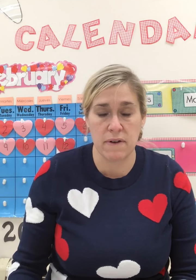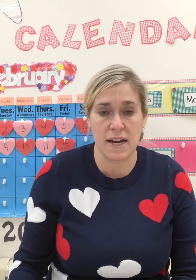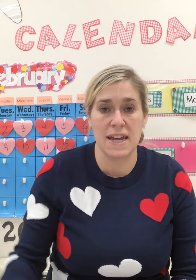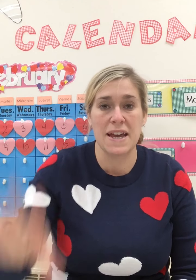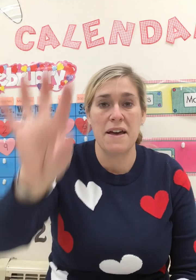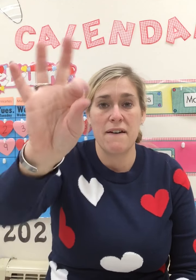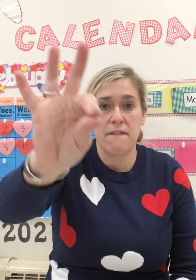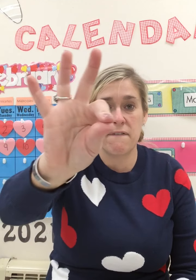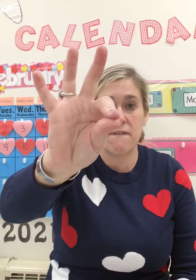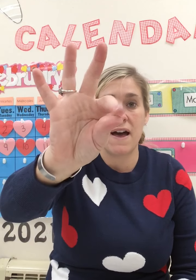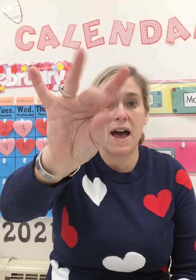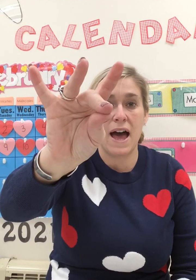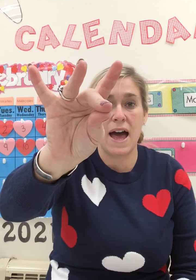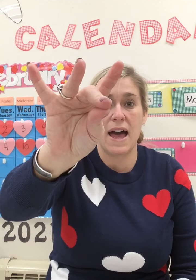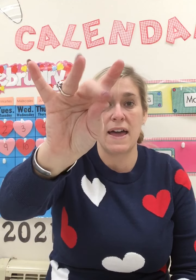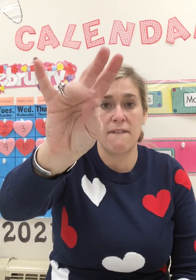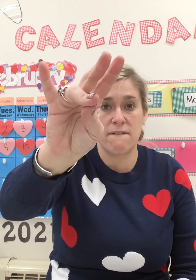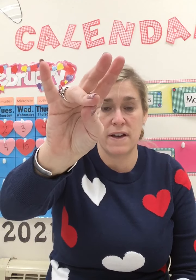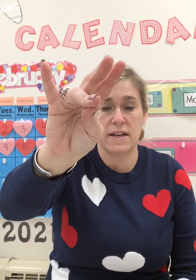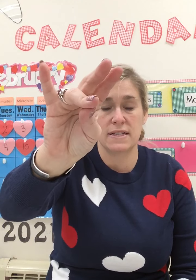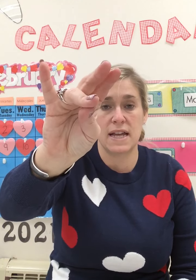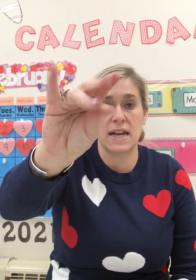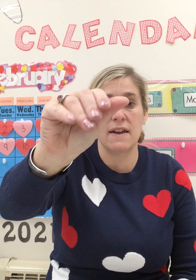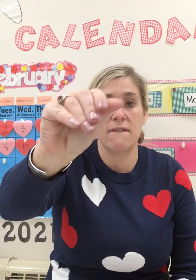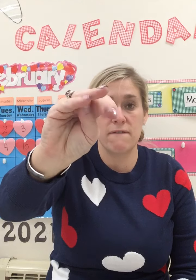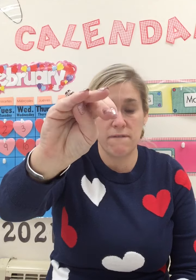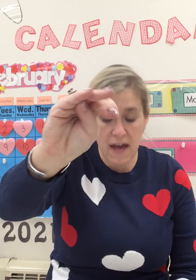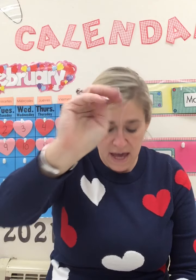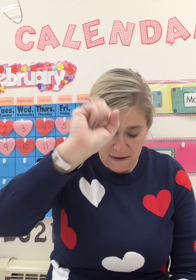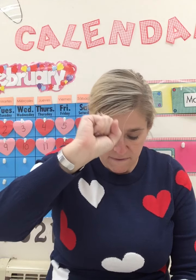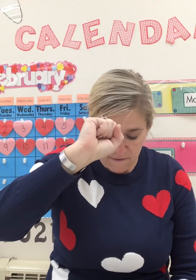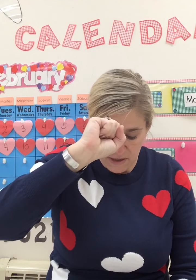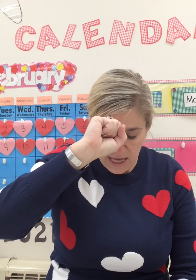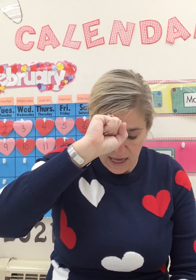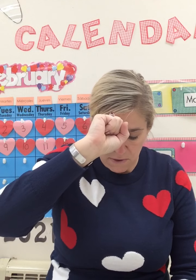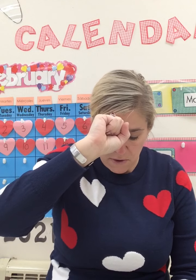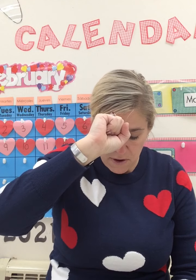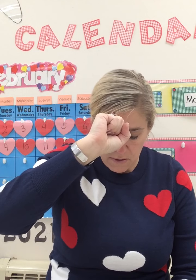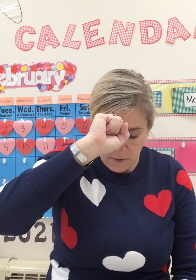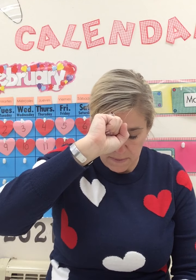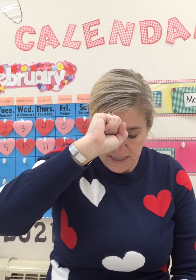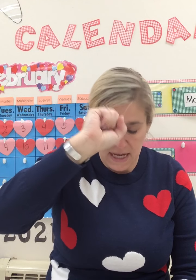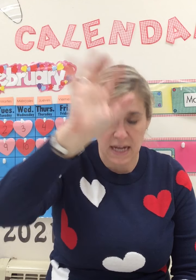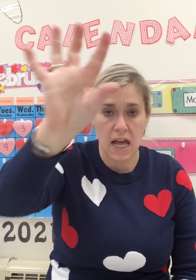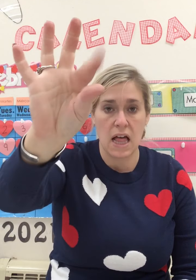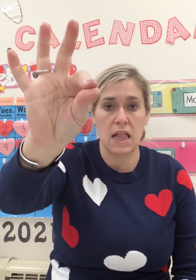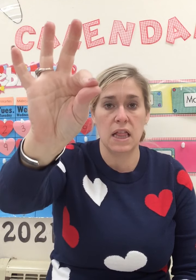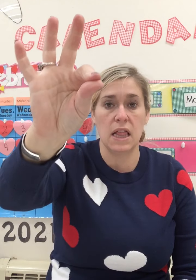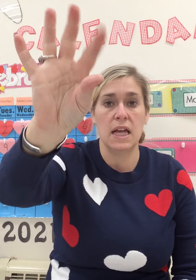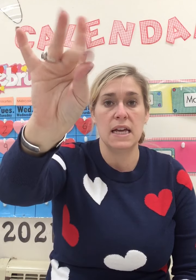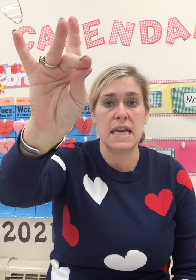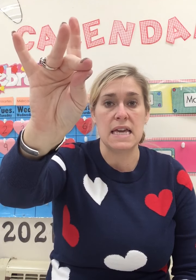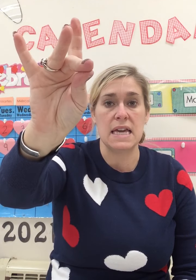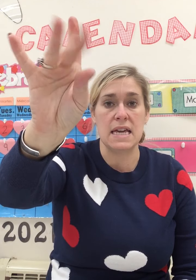Ready? Five. Slide it. Five. Okay. What am I saying?